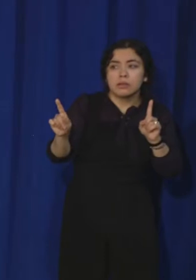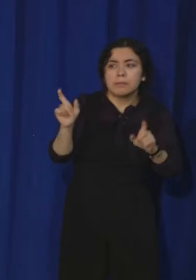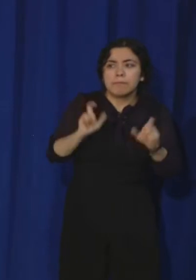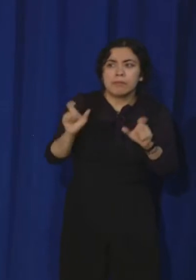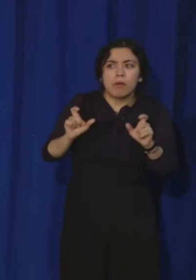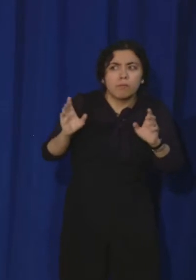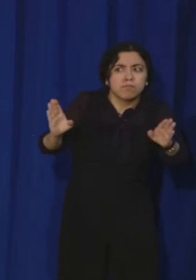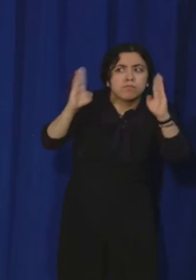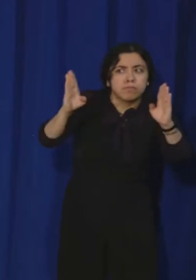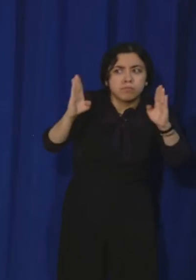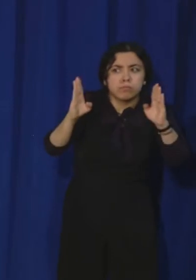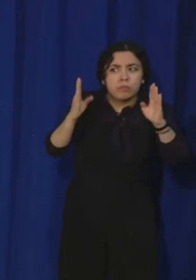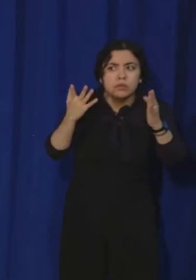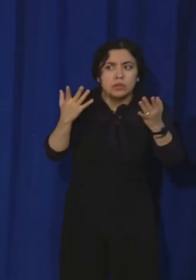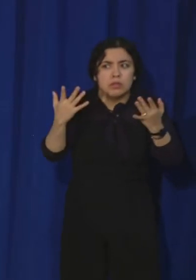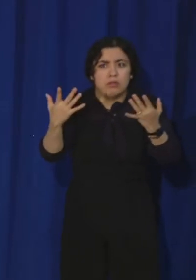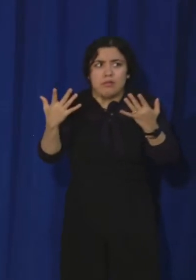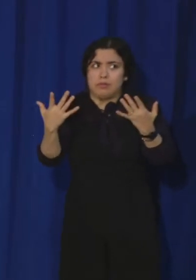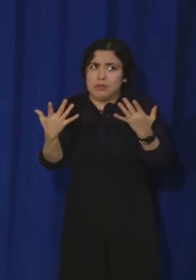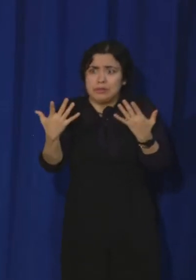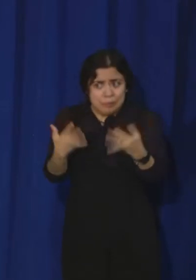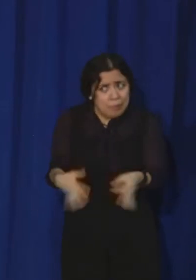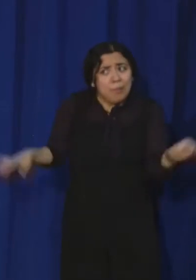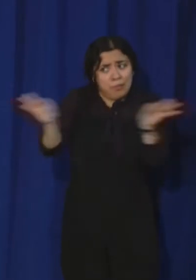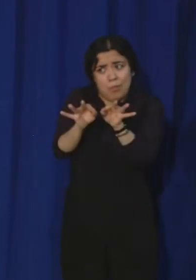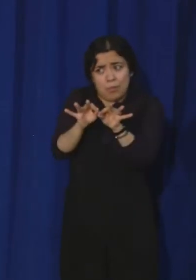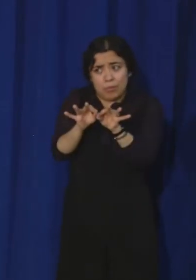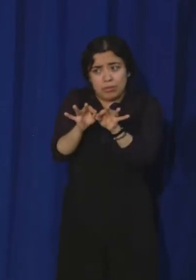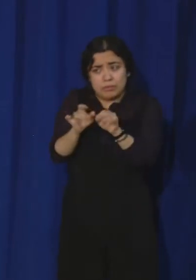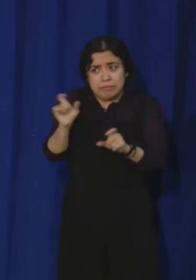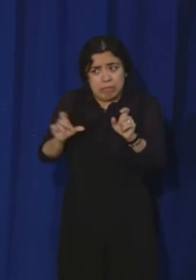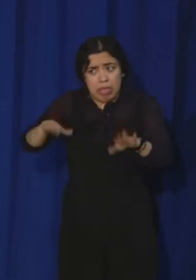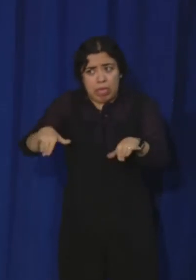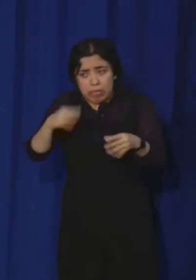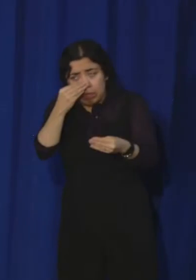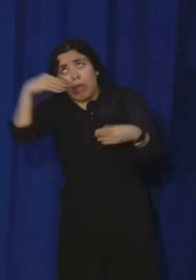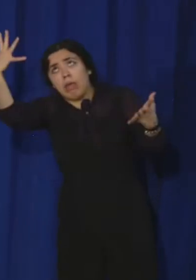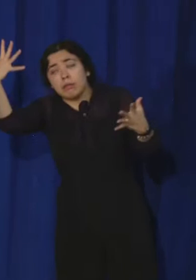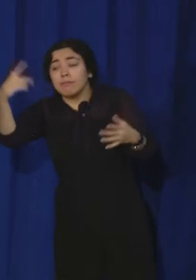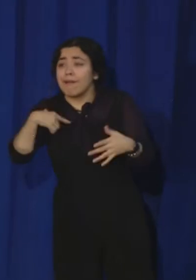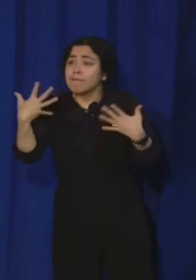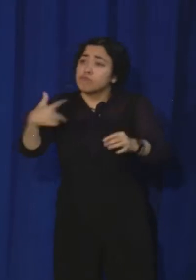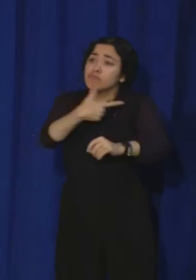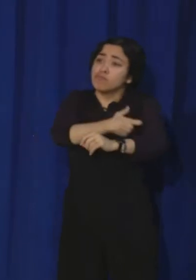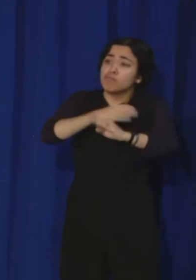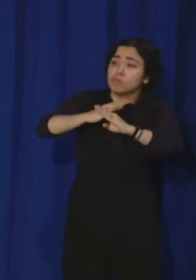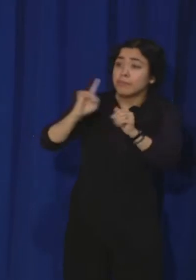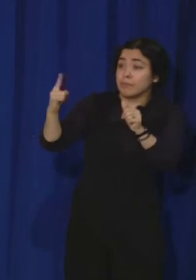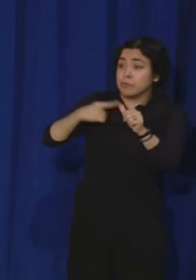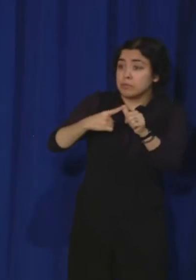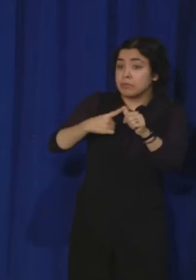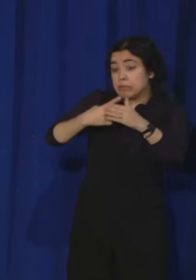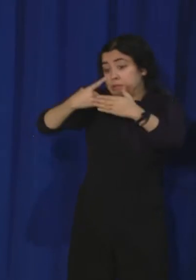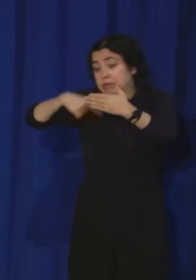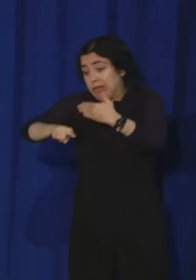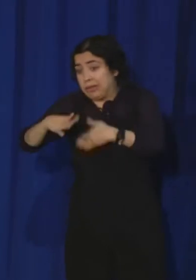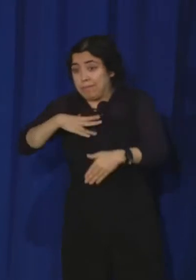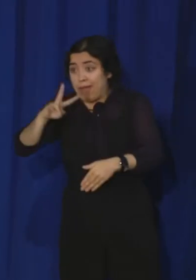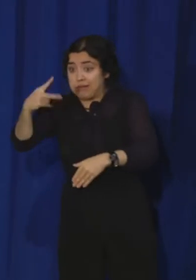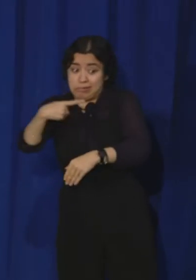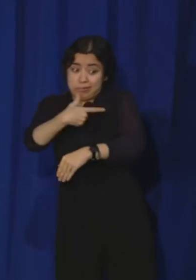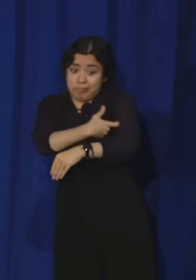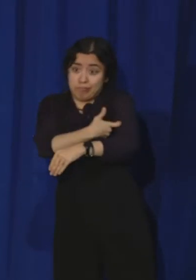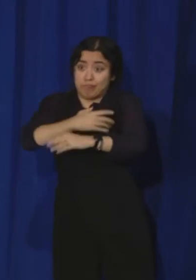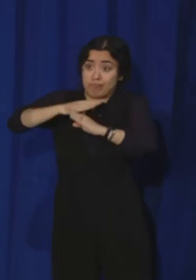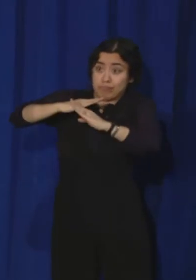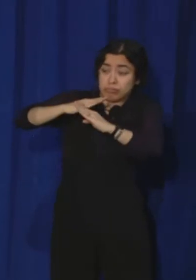terms of their importance. You know, I've gotten my first dose of vaccine. I expect to get my second dose next week. I'm not